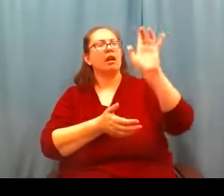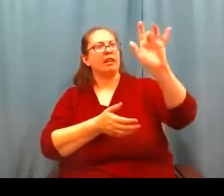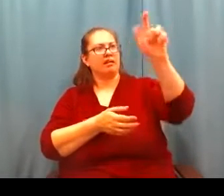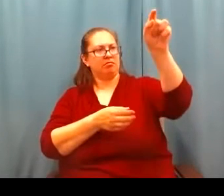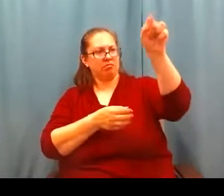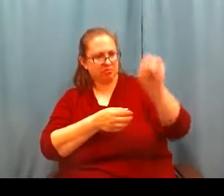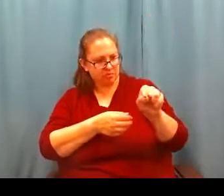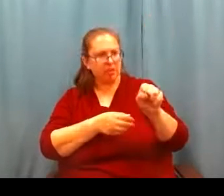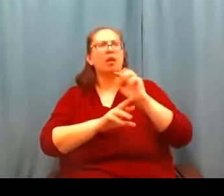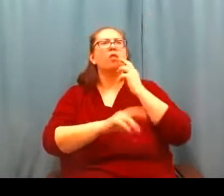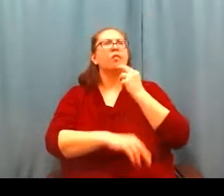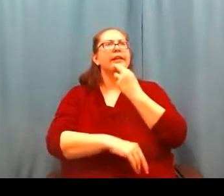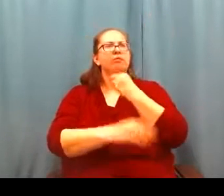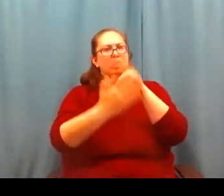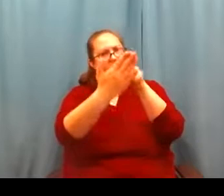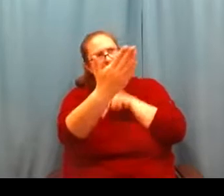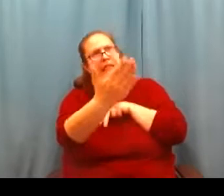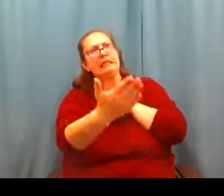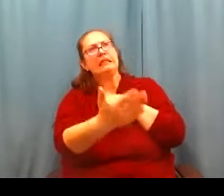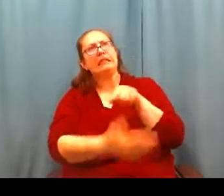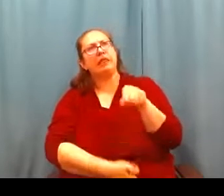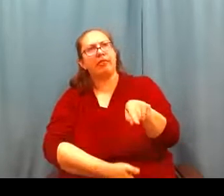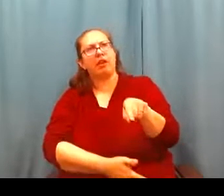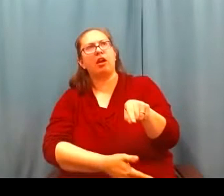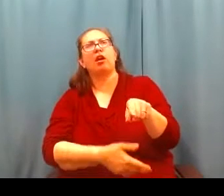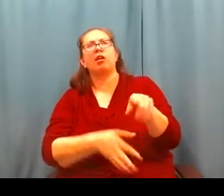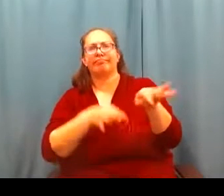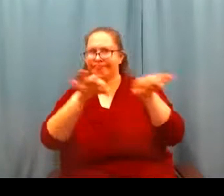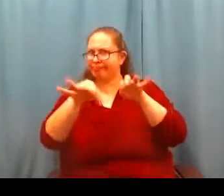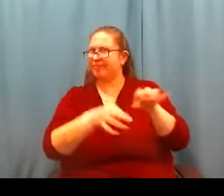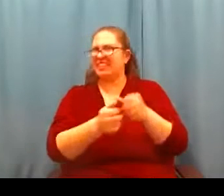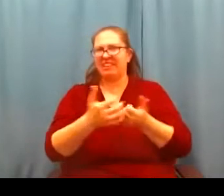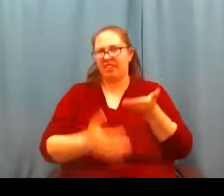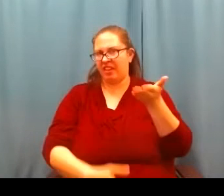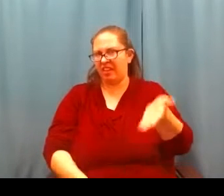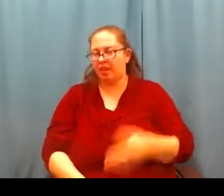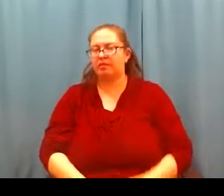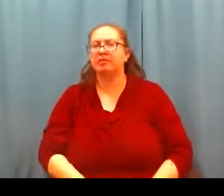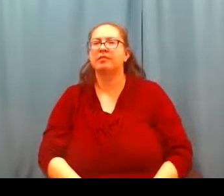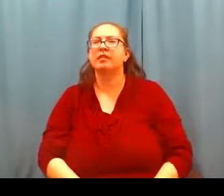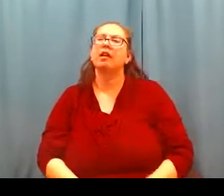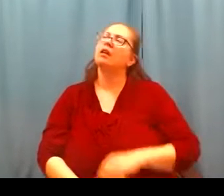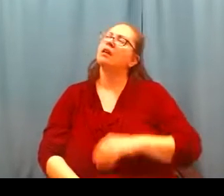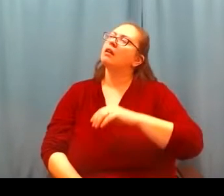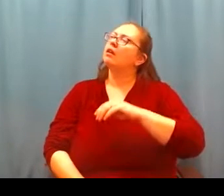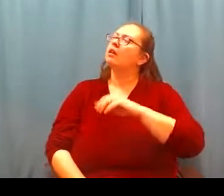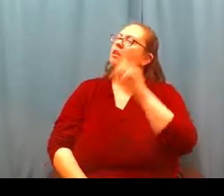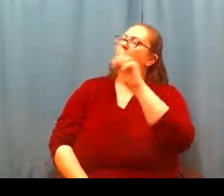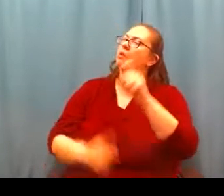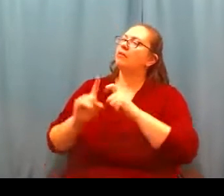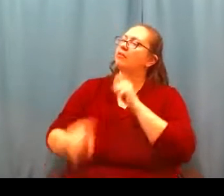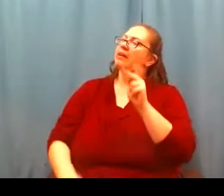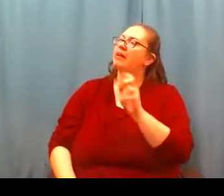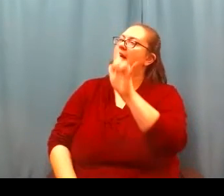restaurants and read up on that. Thank you, Mayor. We have a question from Kelly. What is the city's plan to ensure an accurate